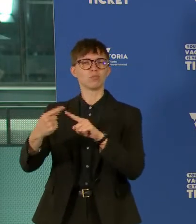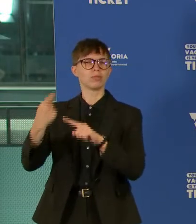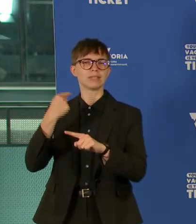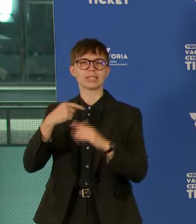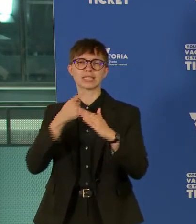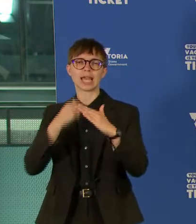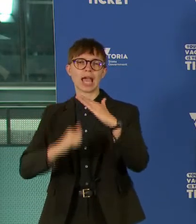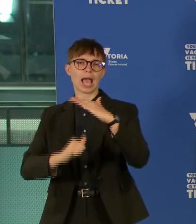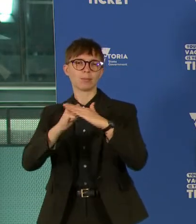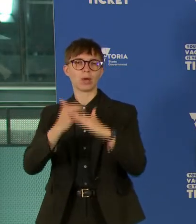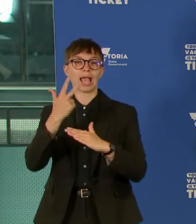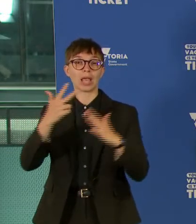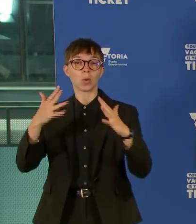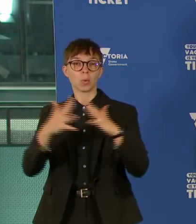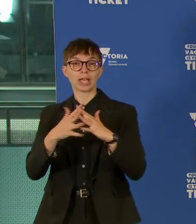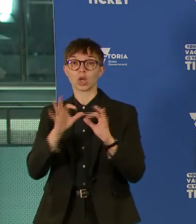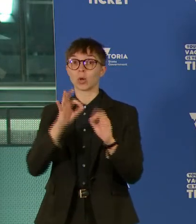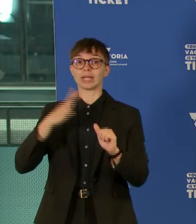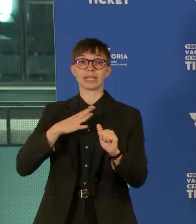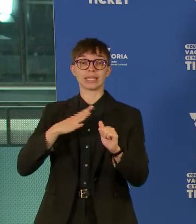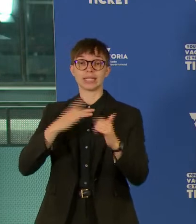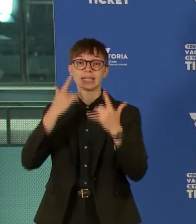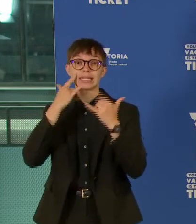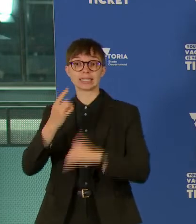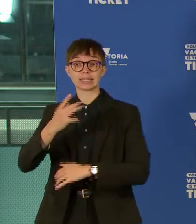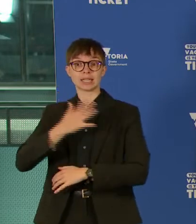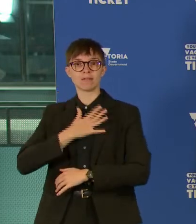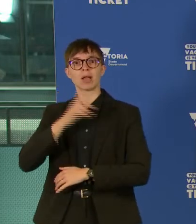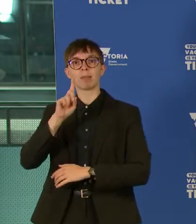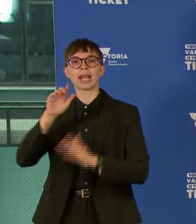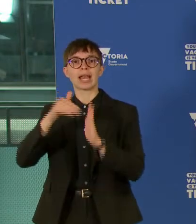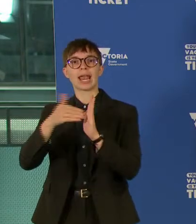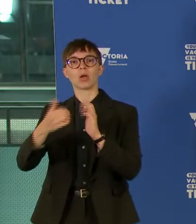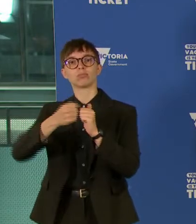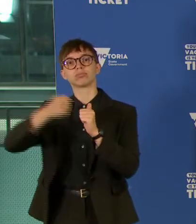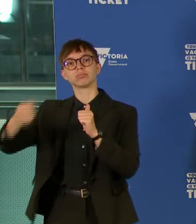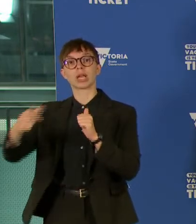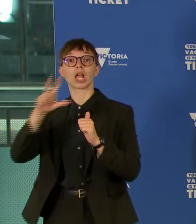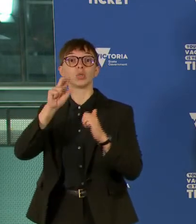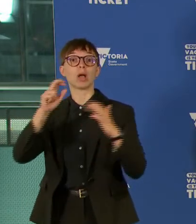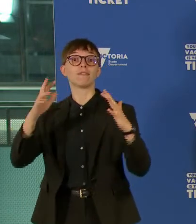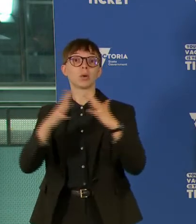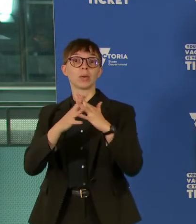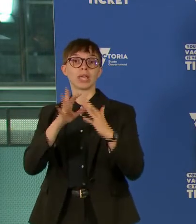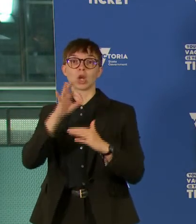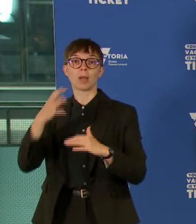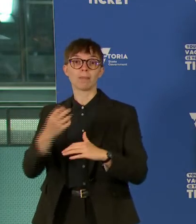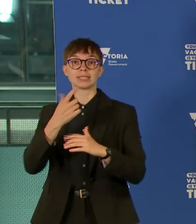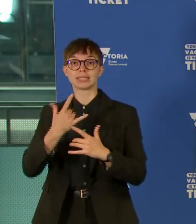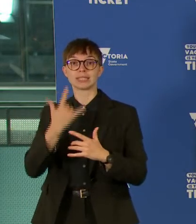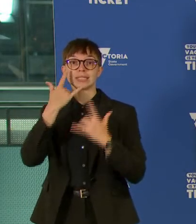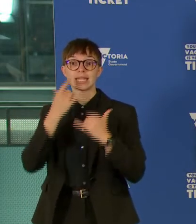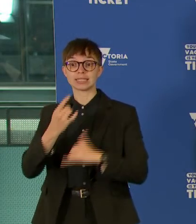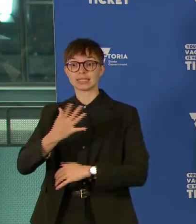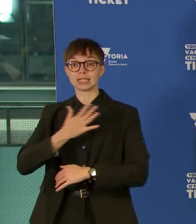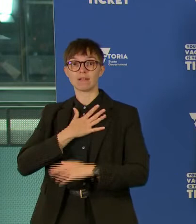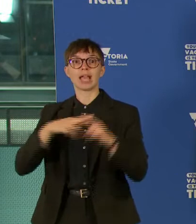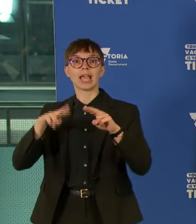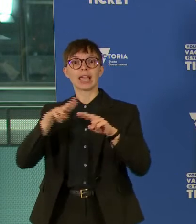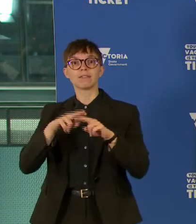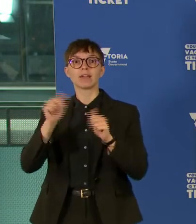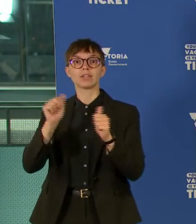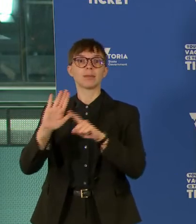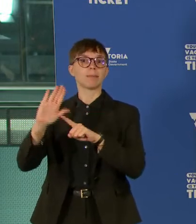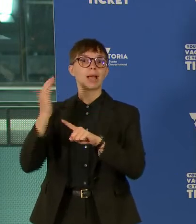contacts. Workplaces won't have to notify individuals and each